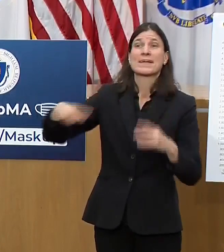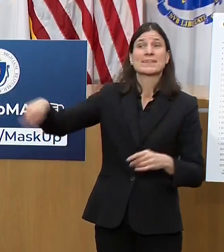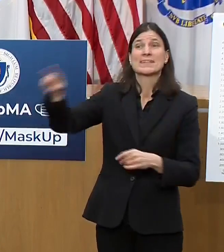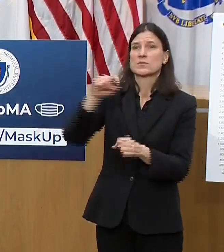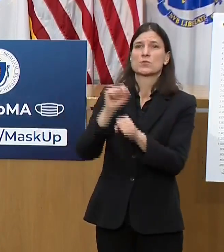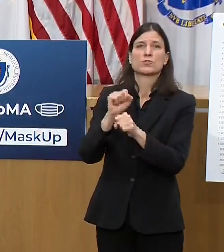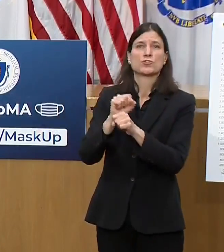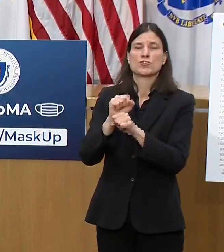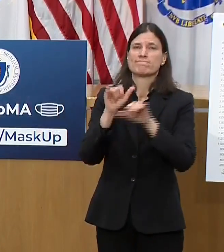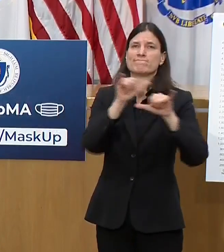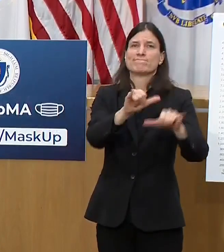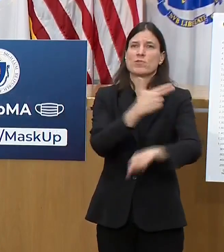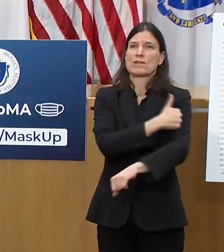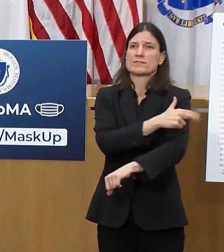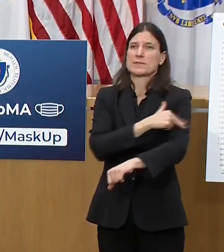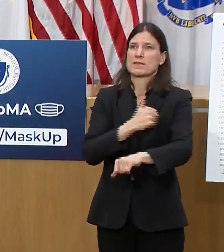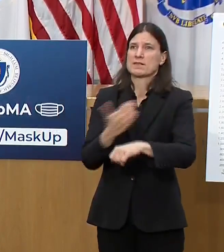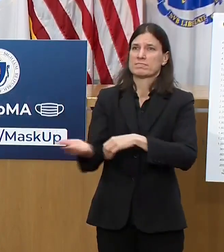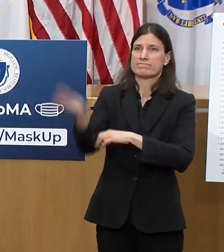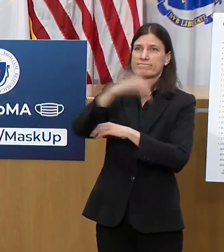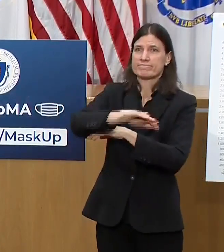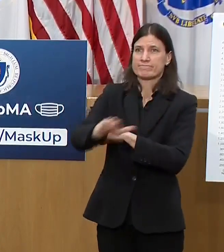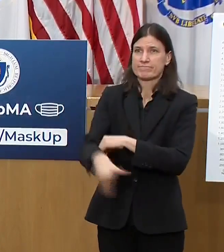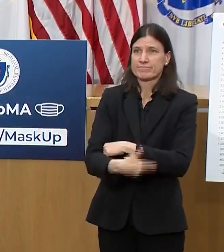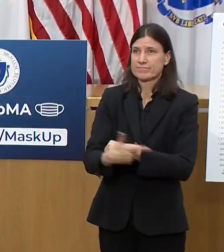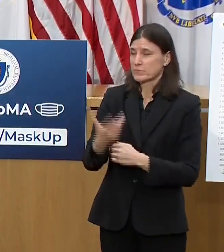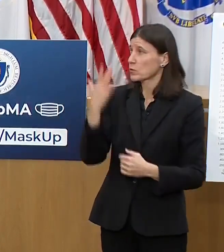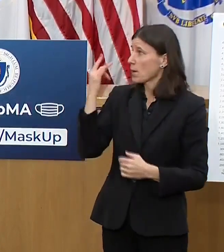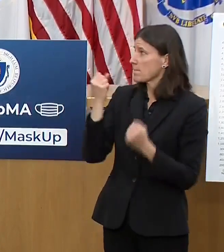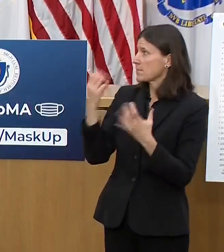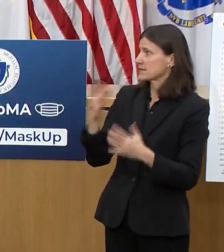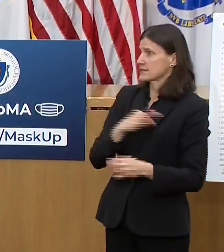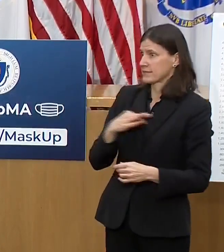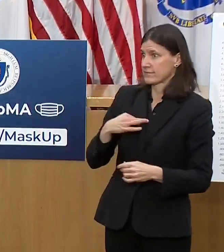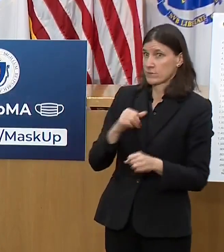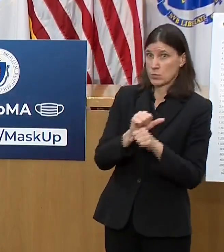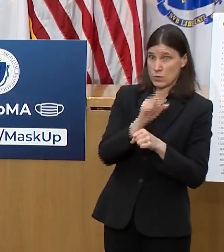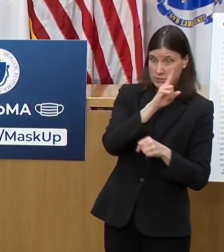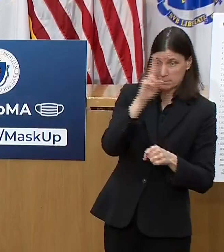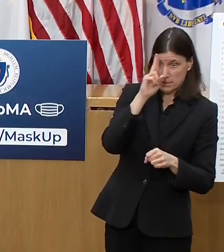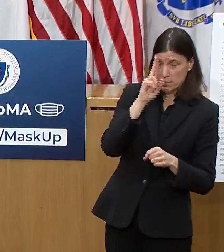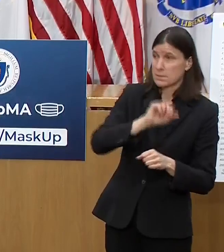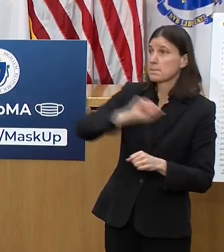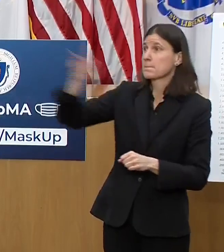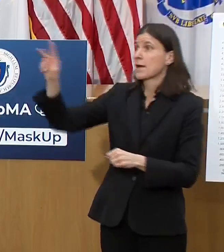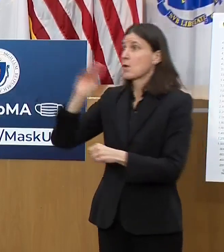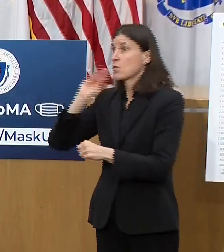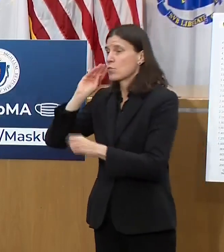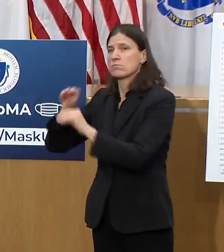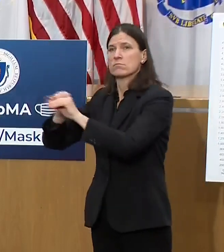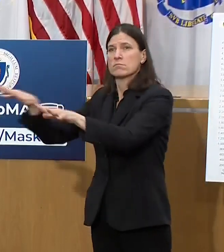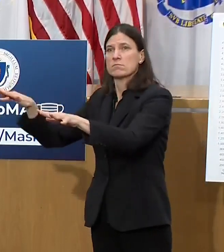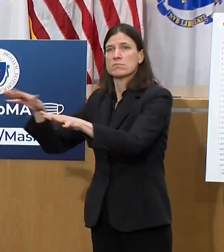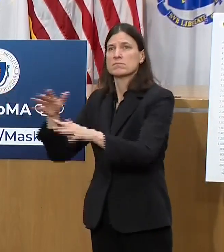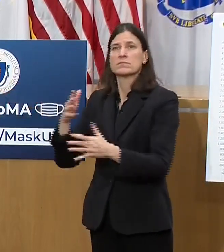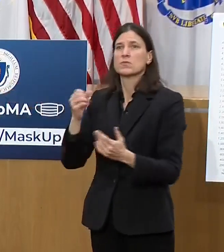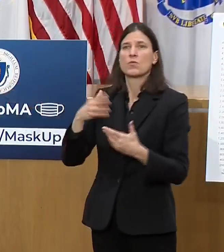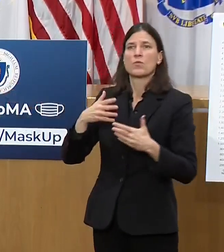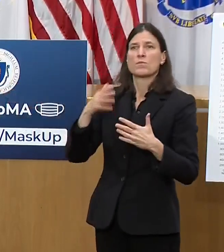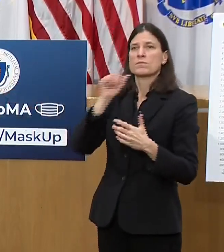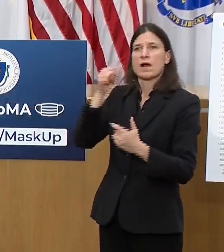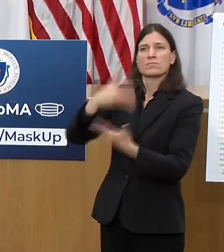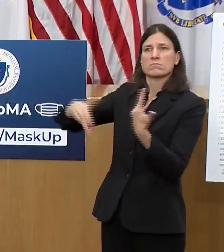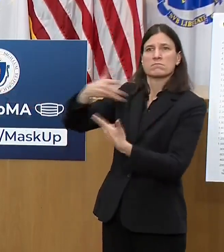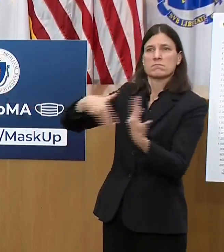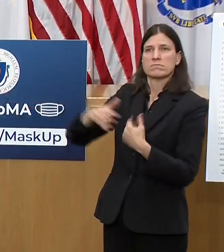put the community at risk. Melissa, do you feel safe taking the vaccine? And I ask you because the data shows us people